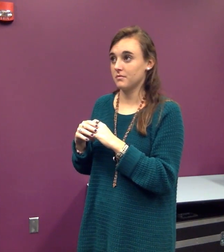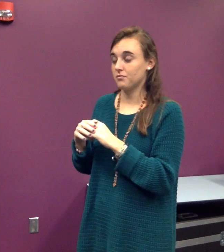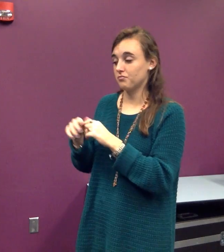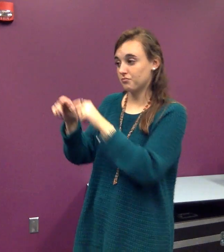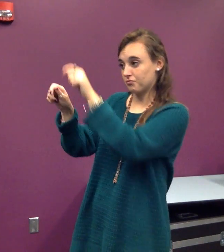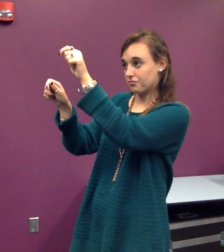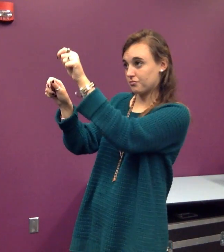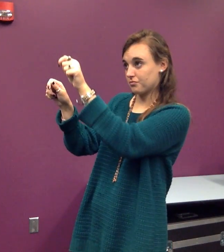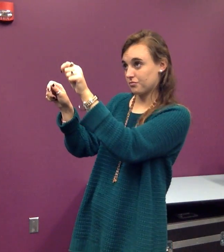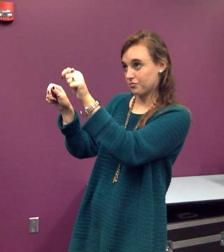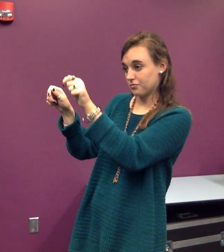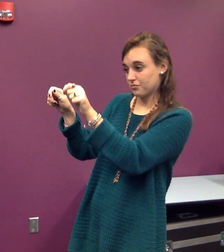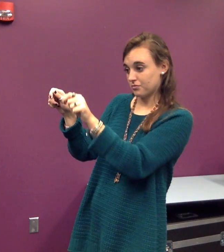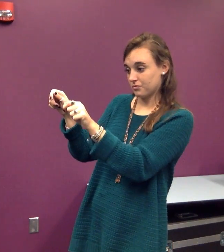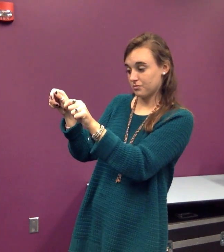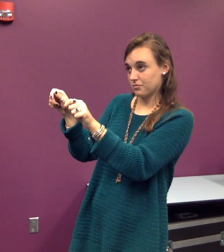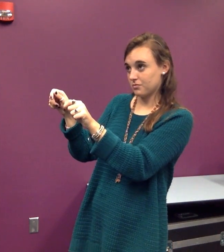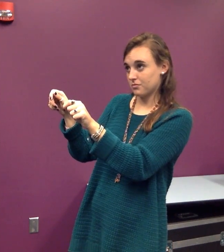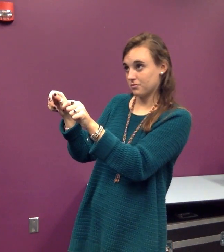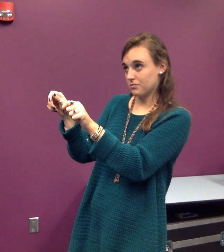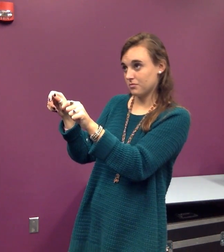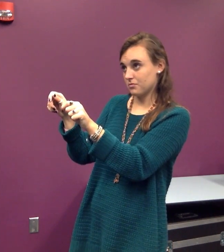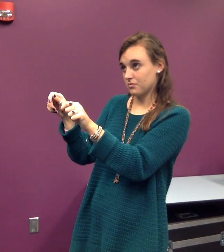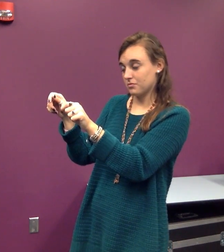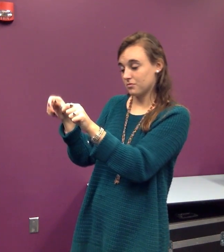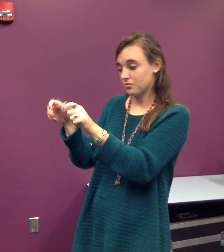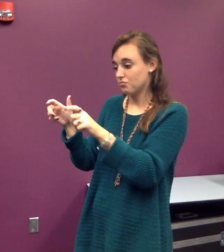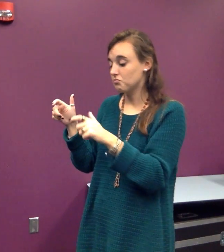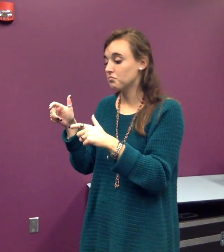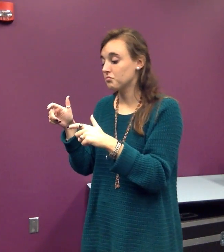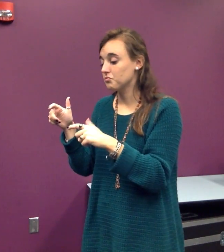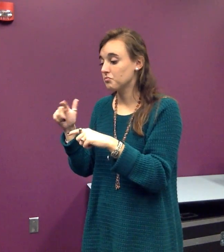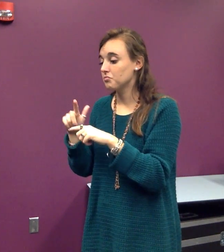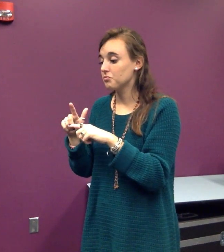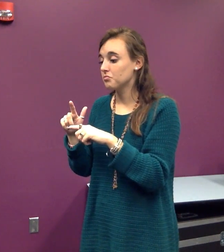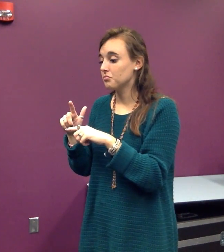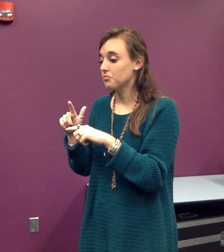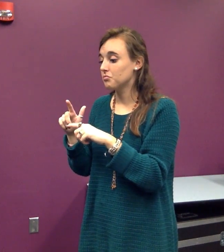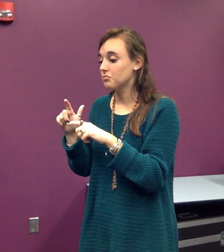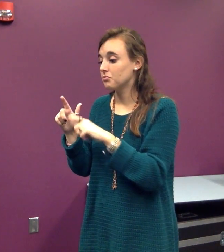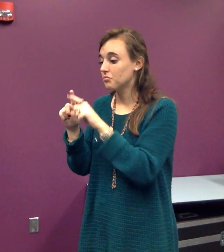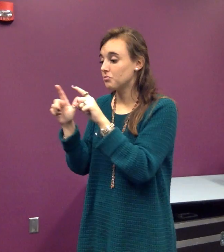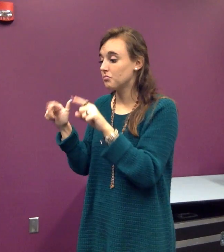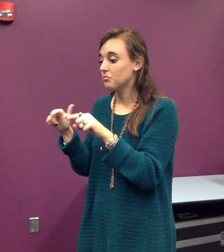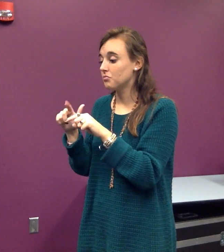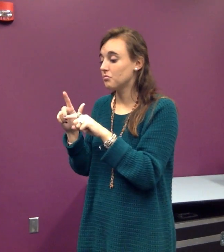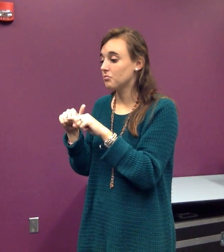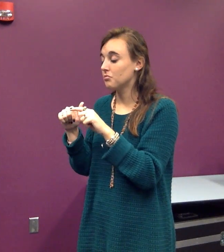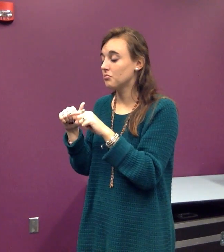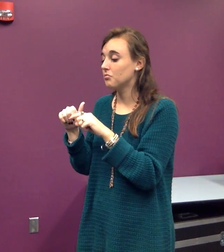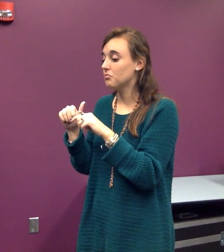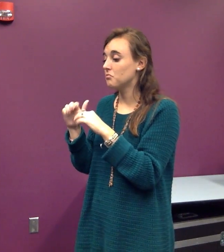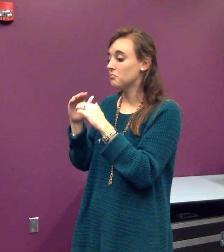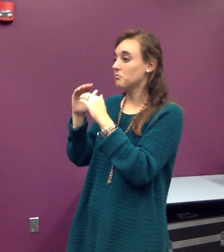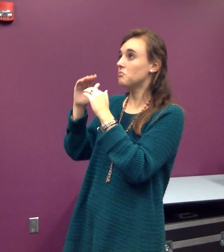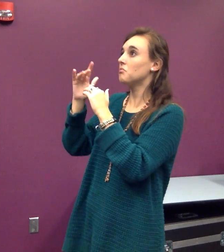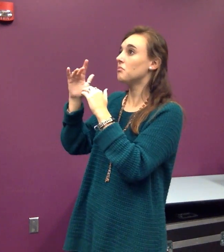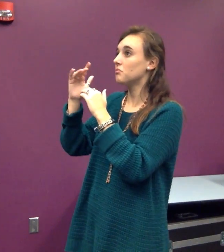Remember, on eye level, you don't see the top and you don't see the bottom. Then I would like you to take your erasers,